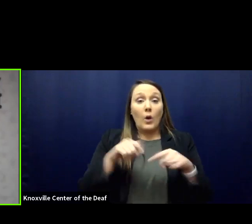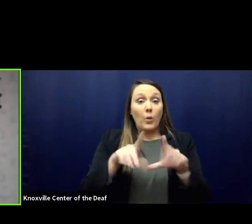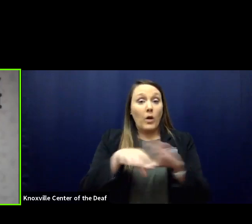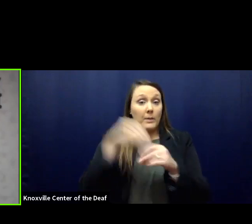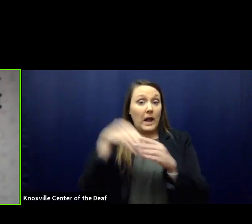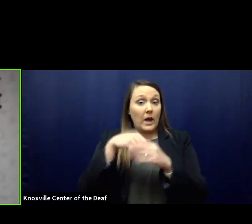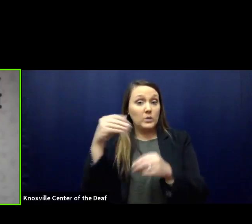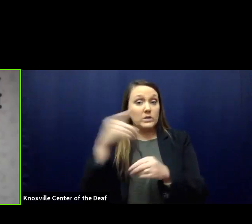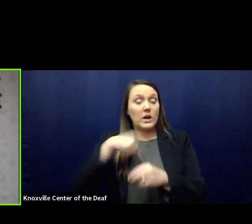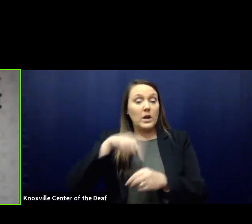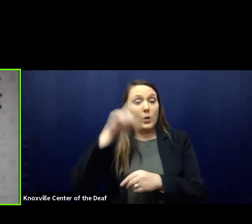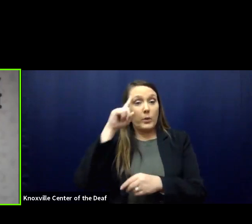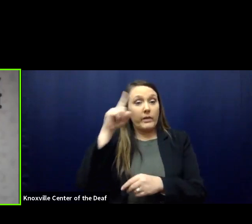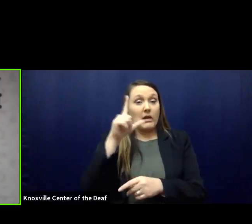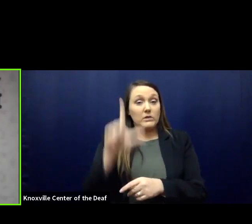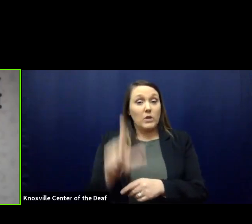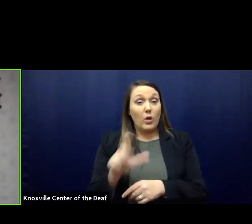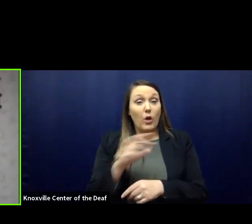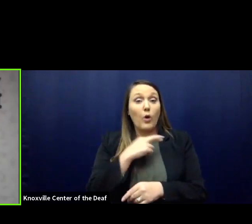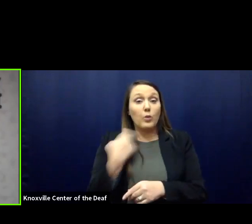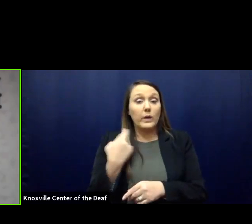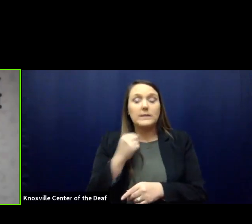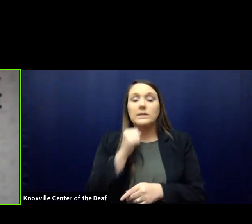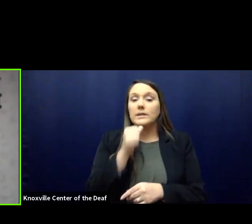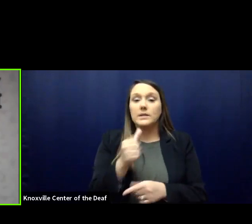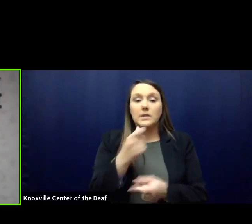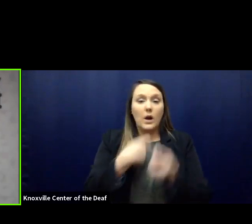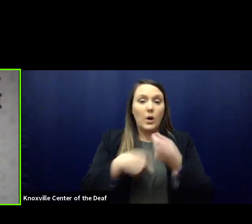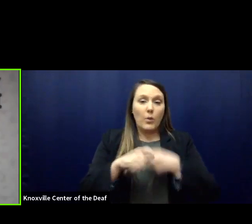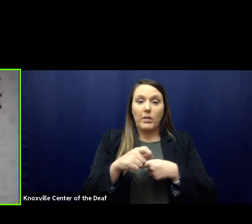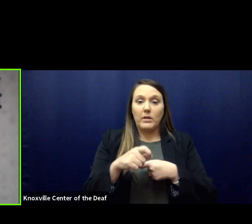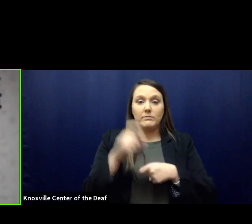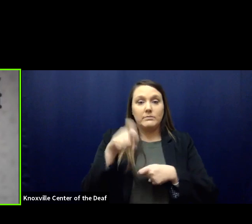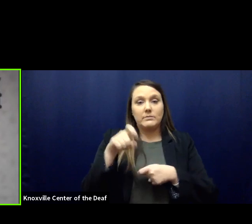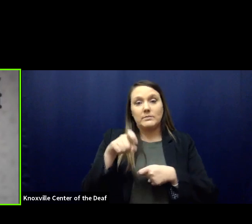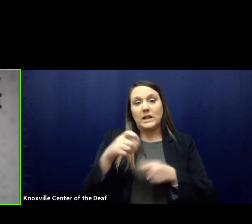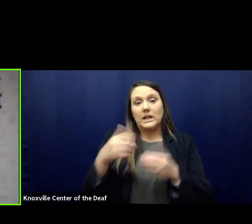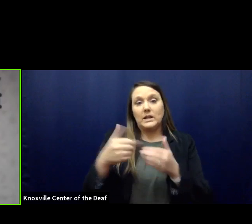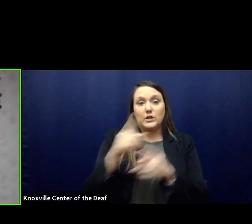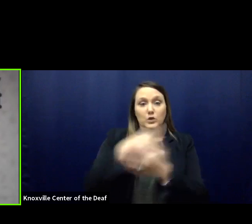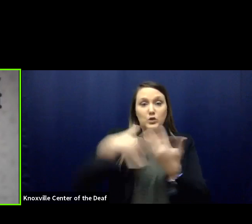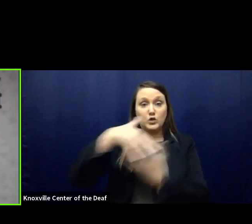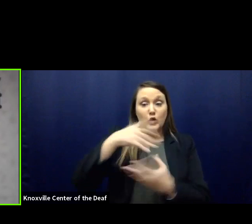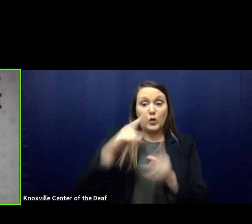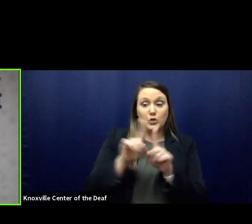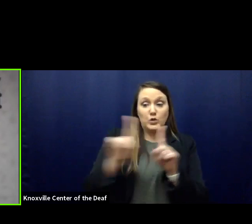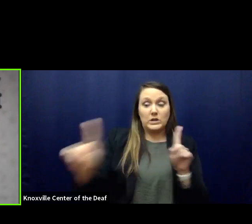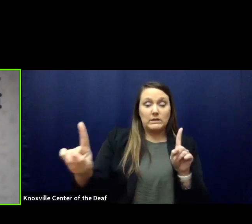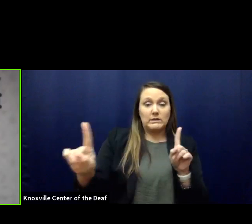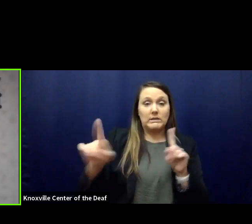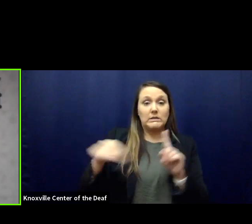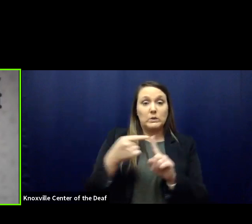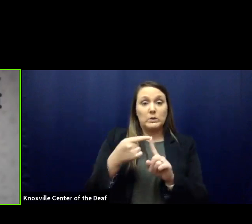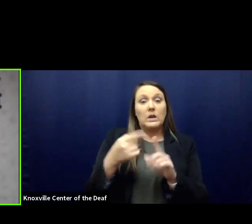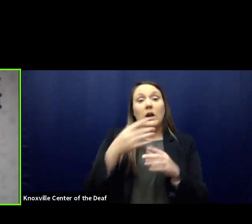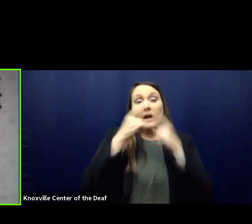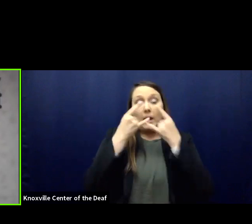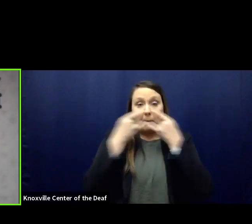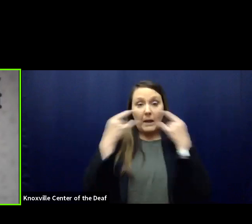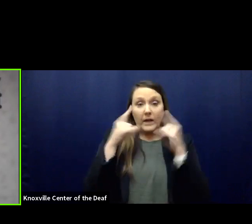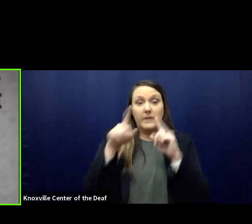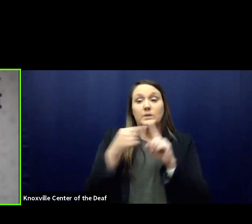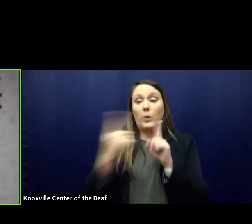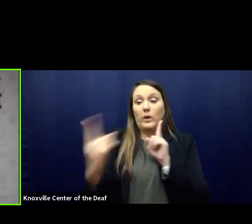to be lower risk, it doesn't replace the need to social distance and wear a mask when you're in close contact with folks. As